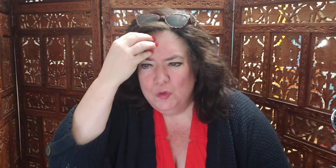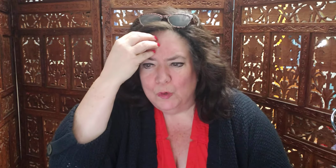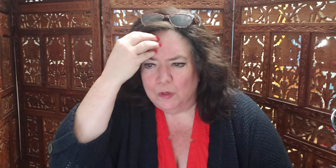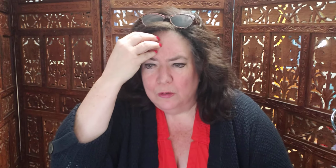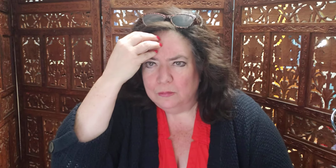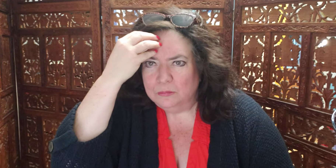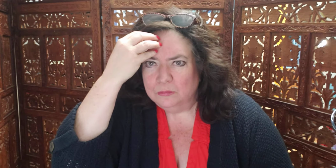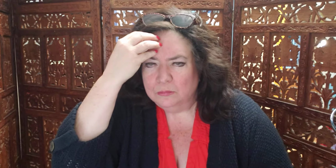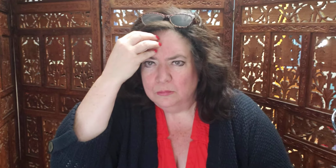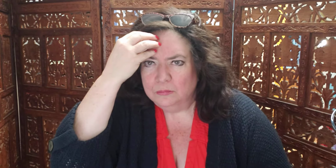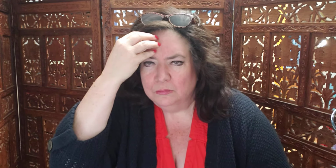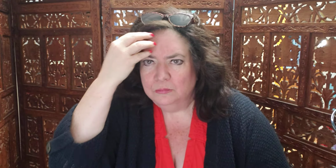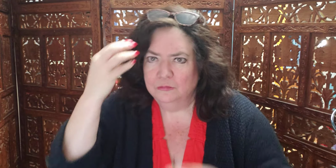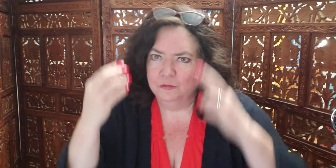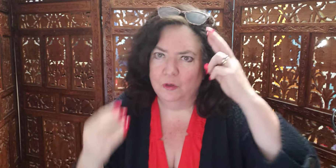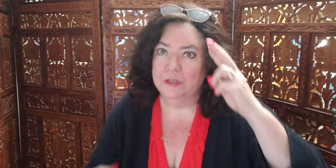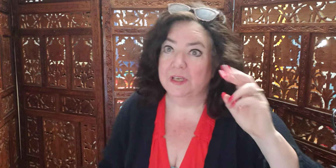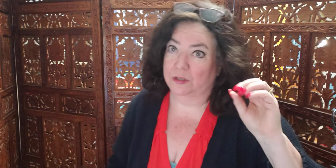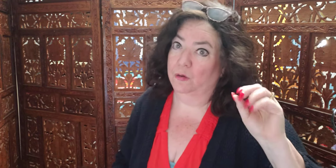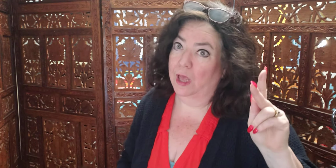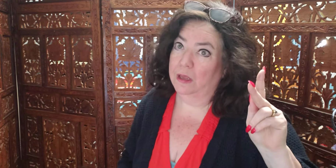tumor. Roland says, okay.